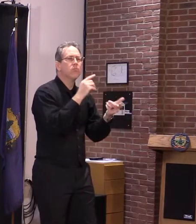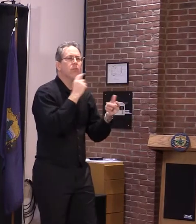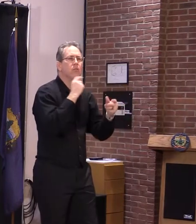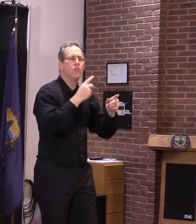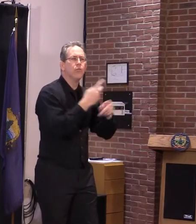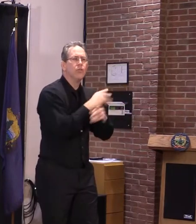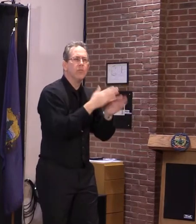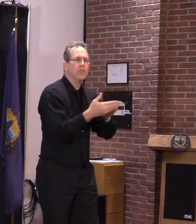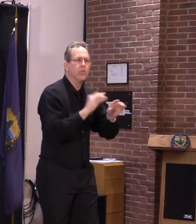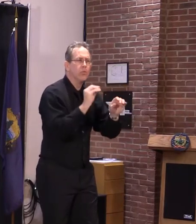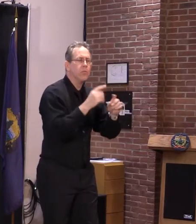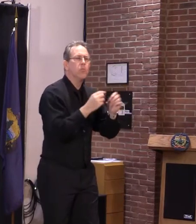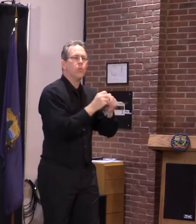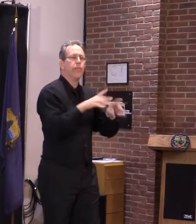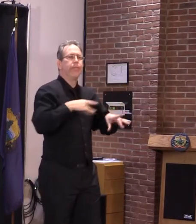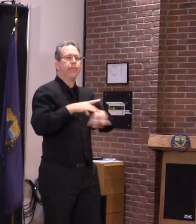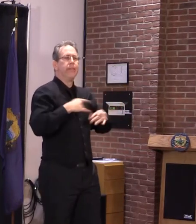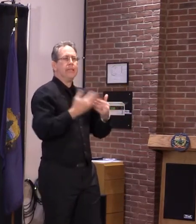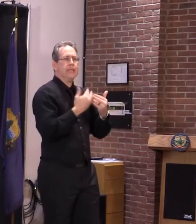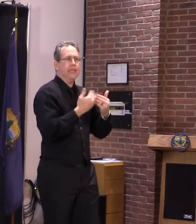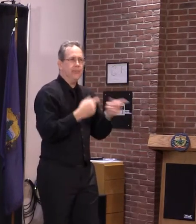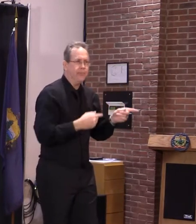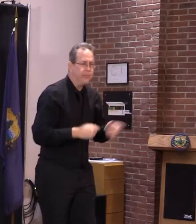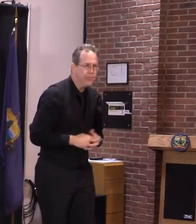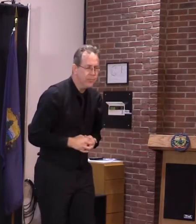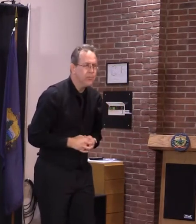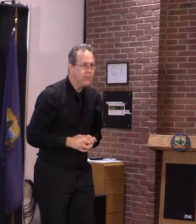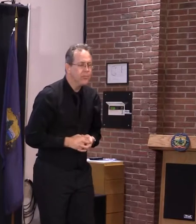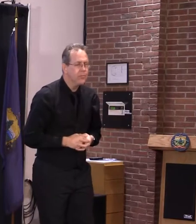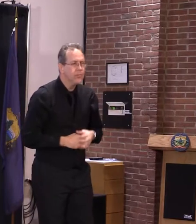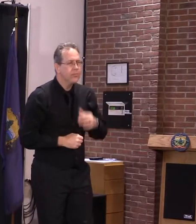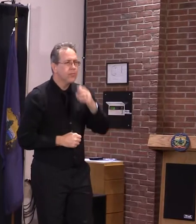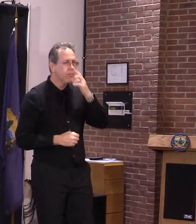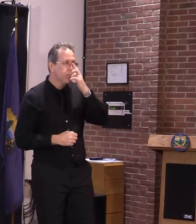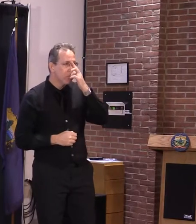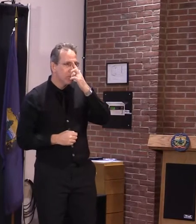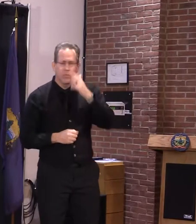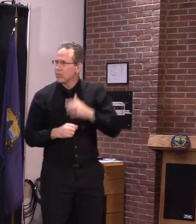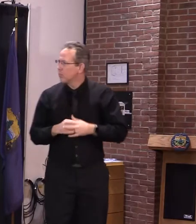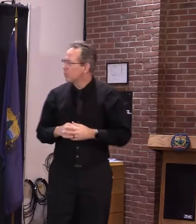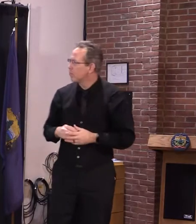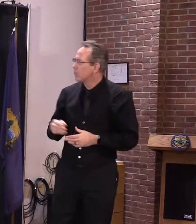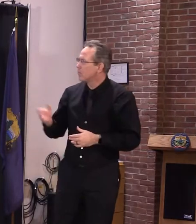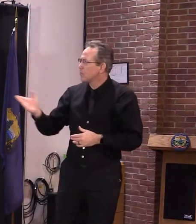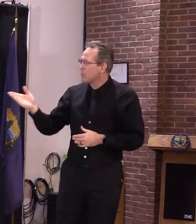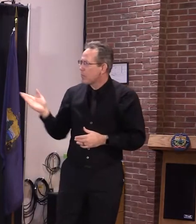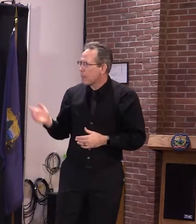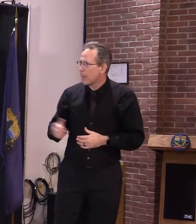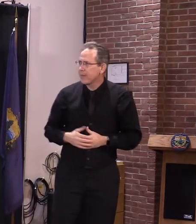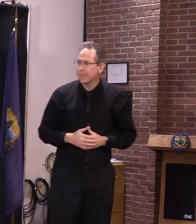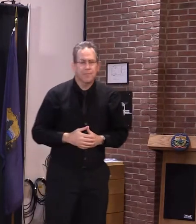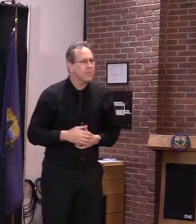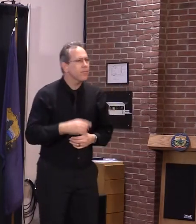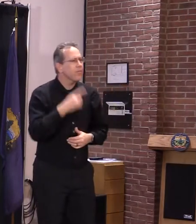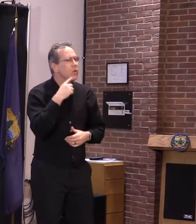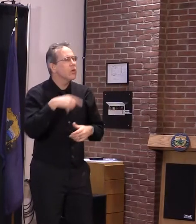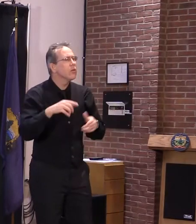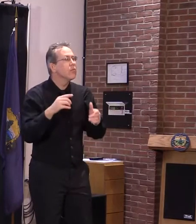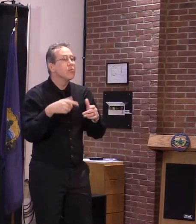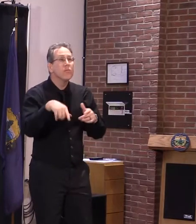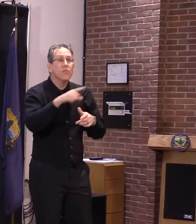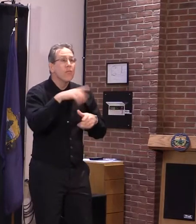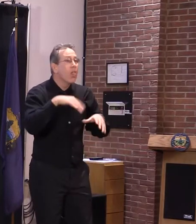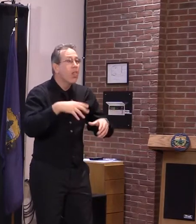2 or 3 weeks. And again, as we continue to show pretty clearly that if you are not vaccinated and boosted, you have a